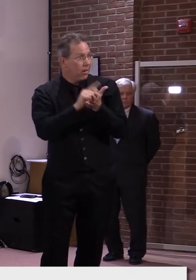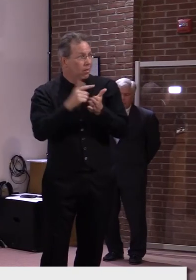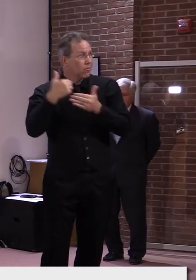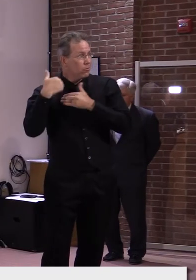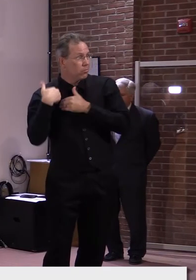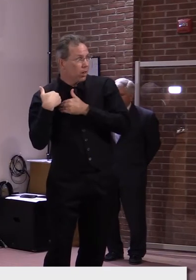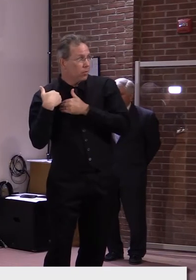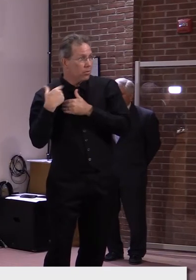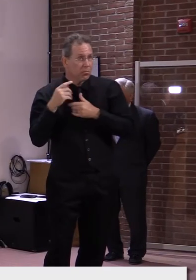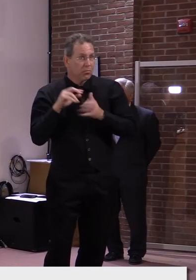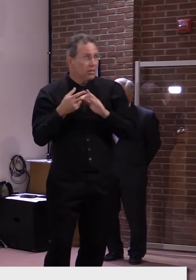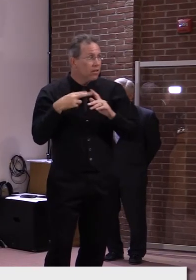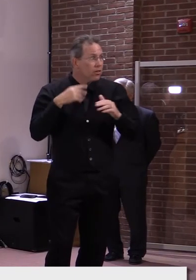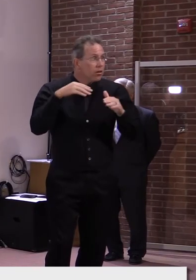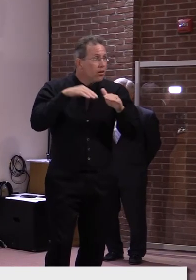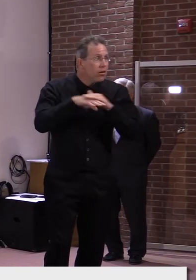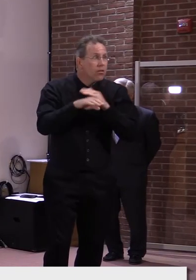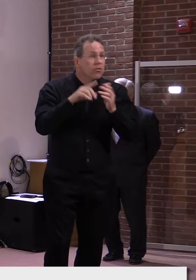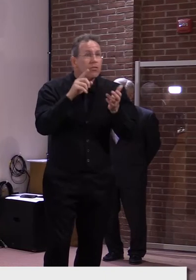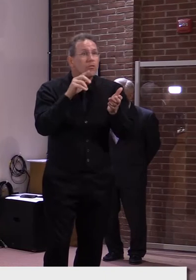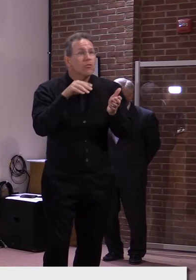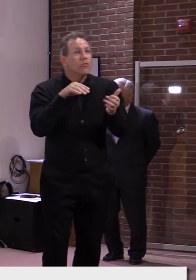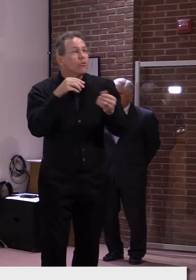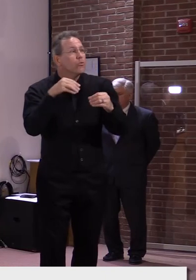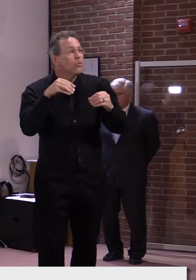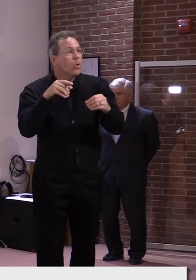have to. There are other choices out there.